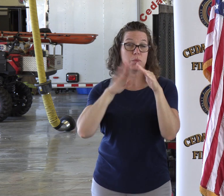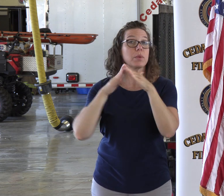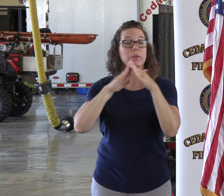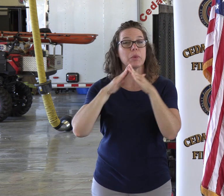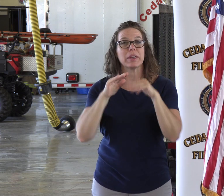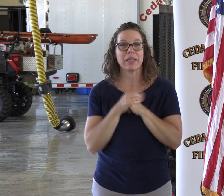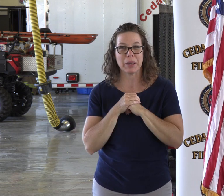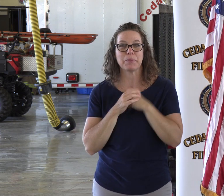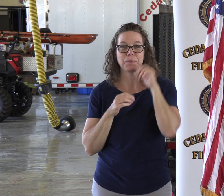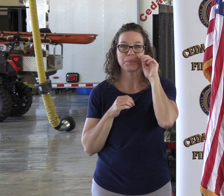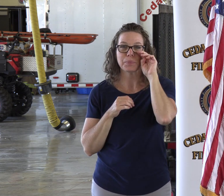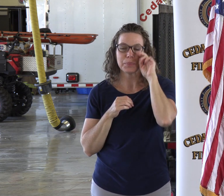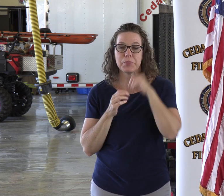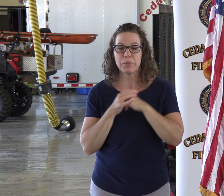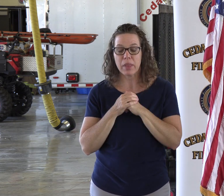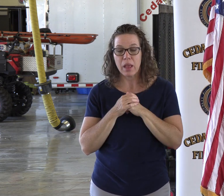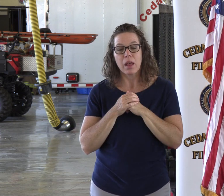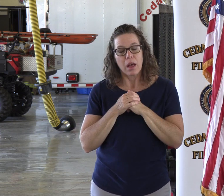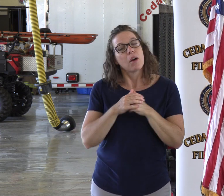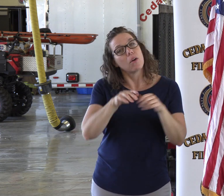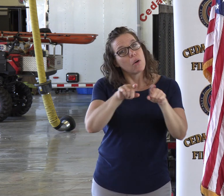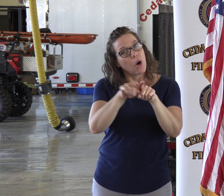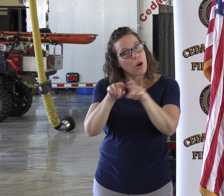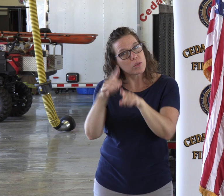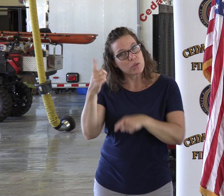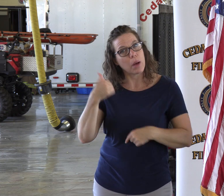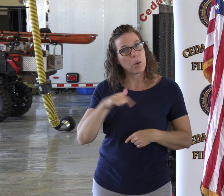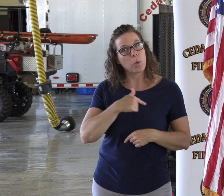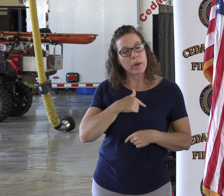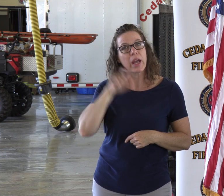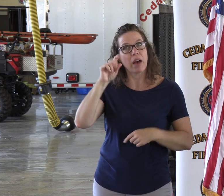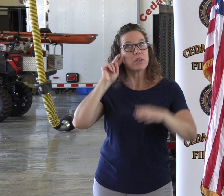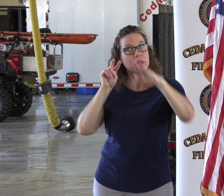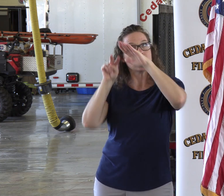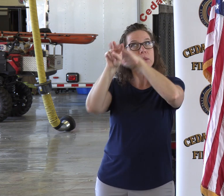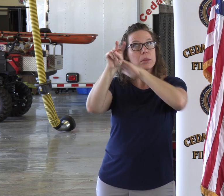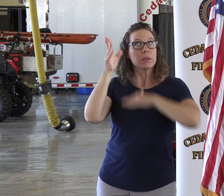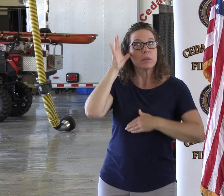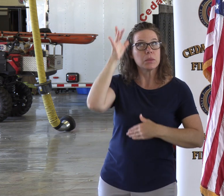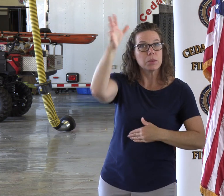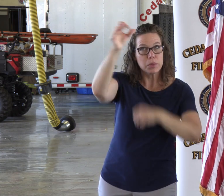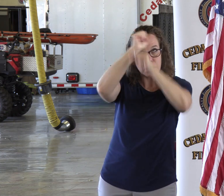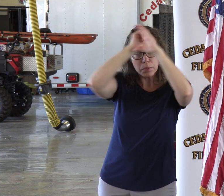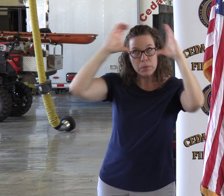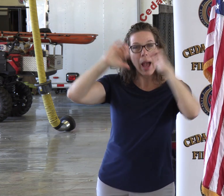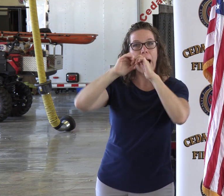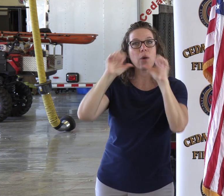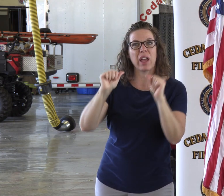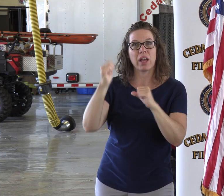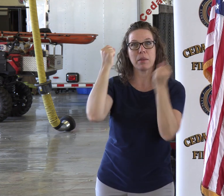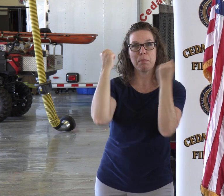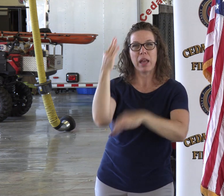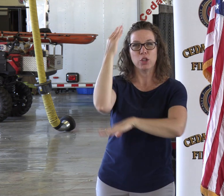community members, it's also something we're looking forward and talking about as to how we can